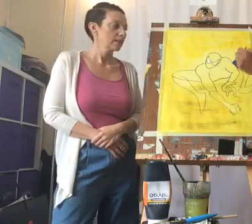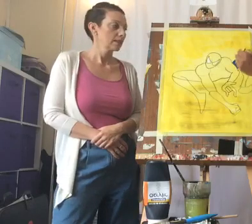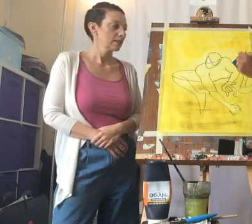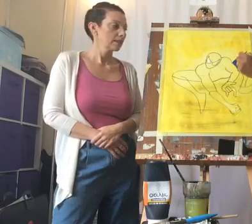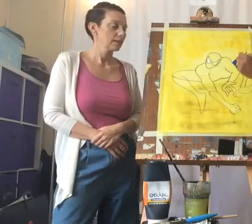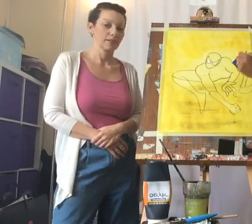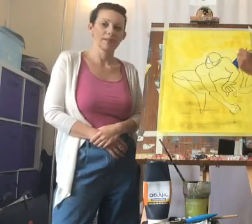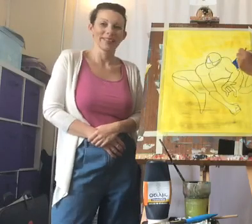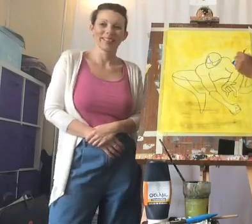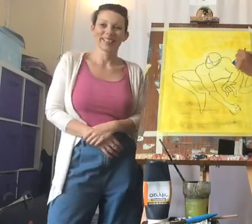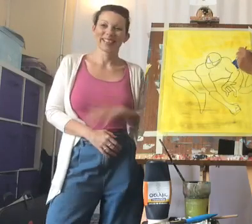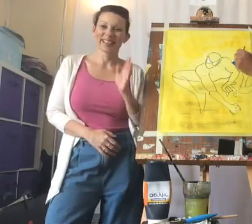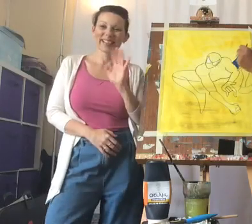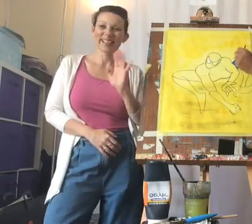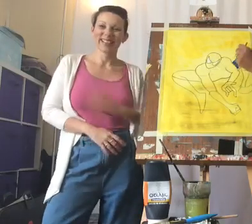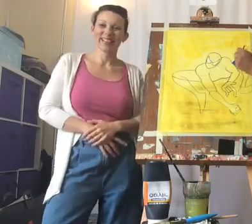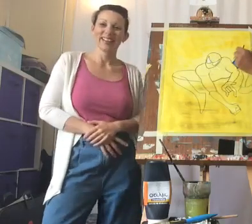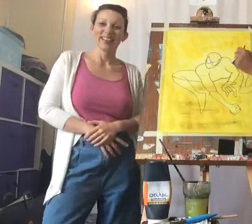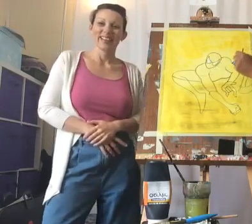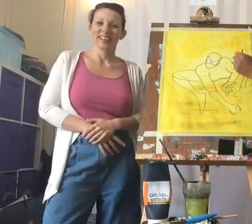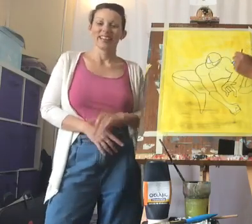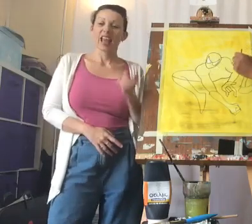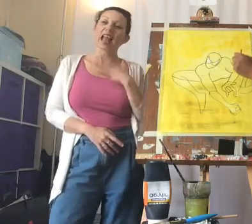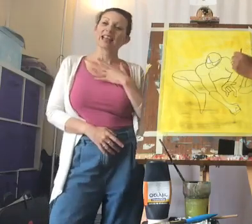I love comics.